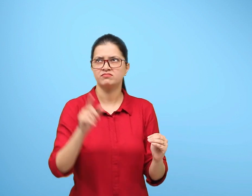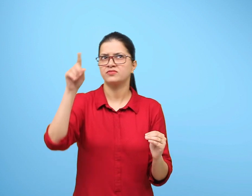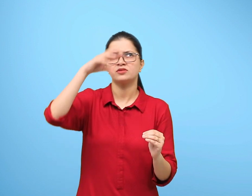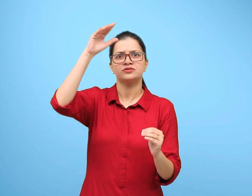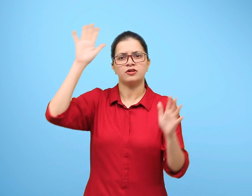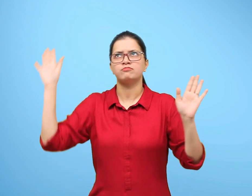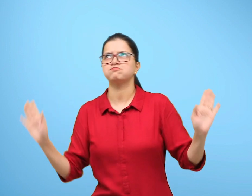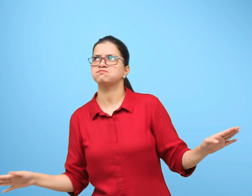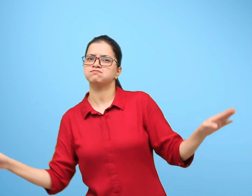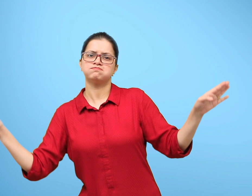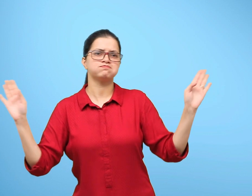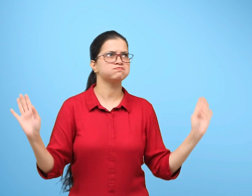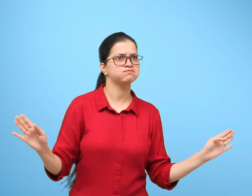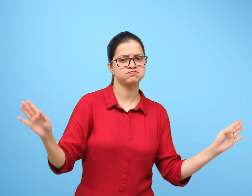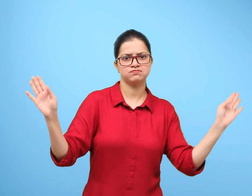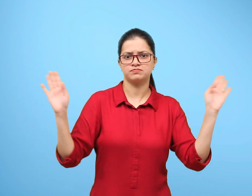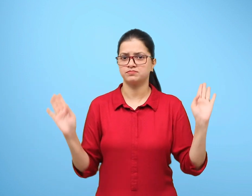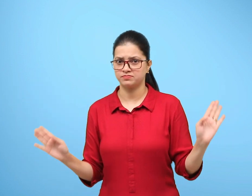can fly in the air,